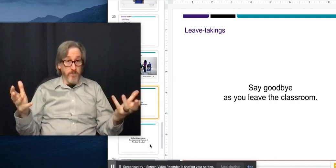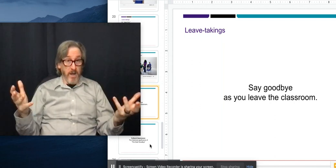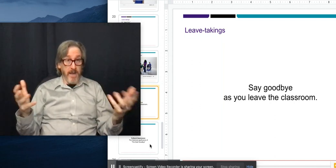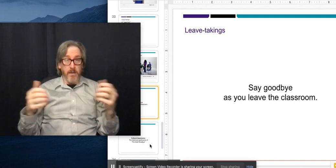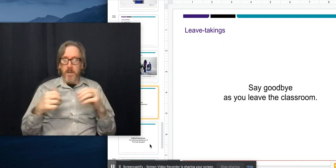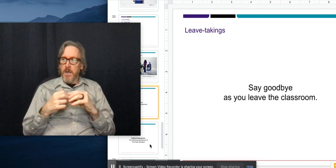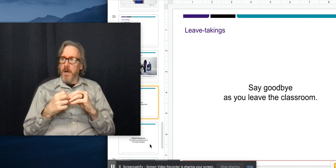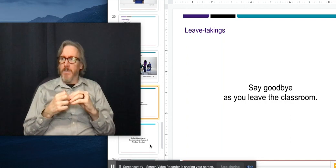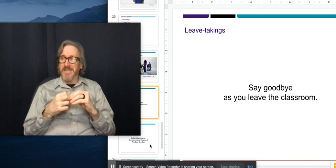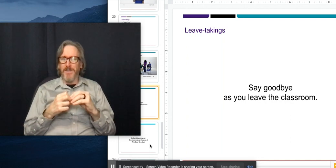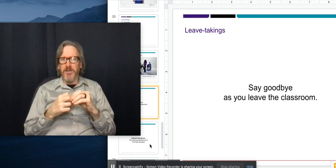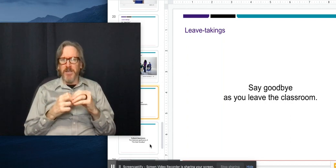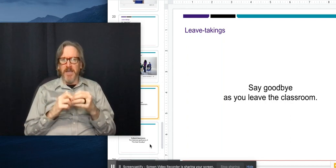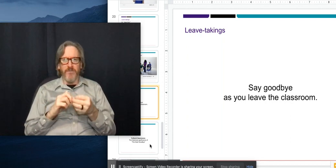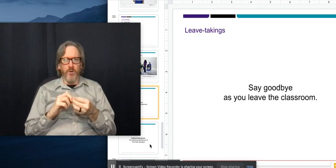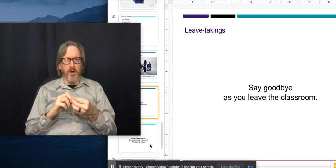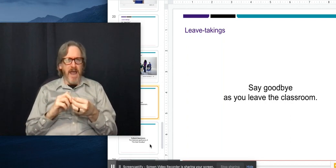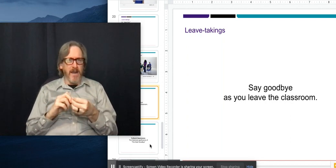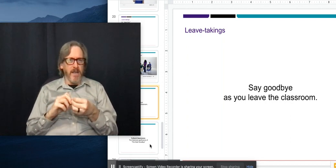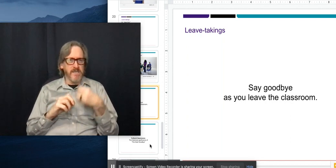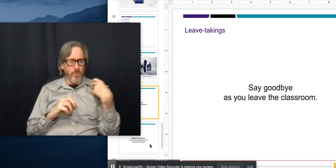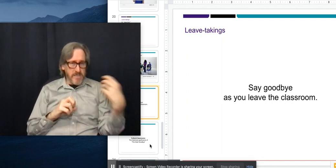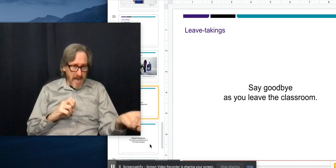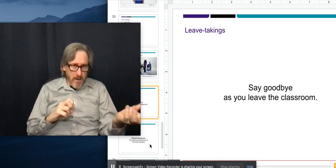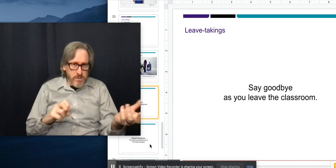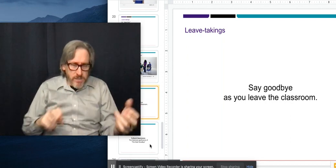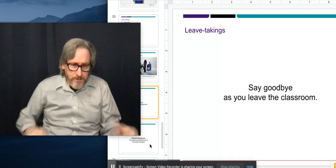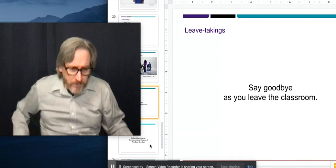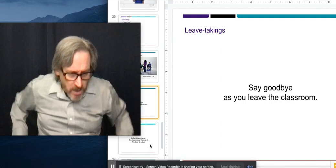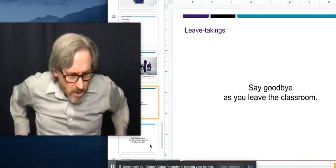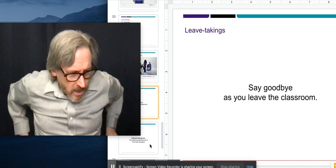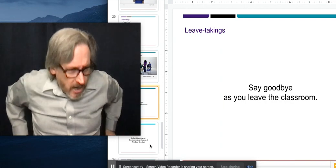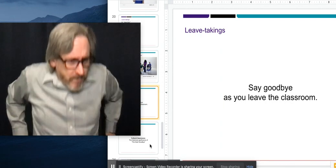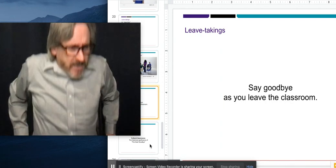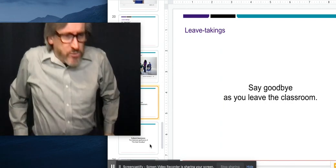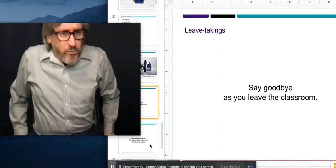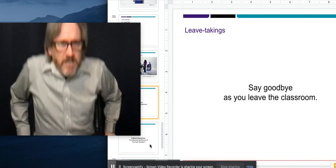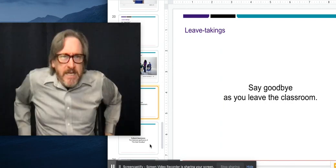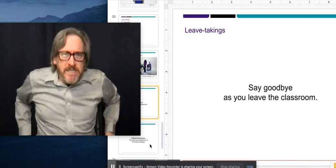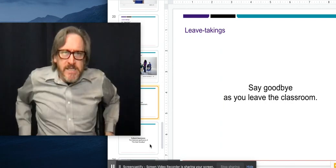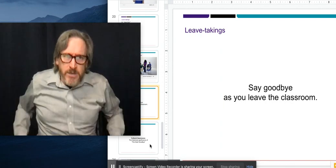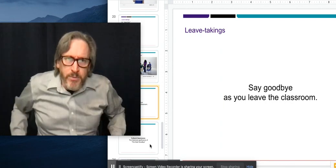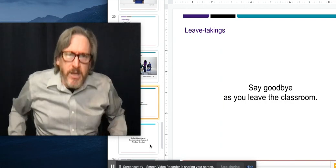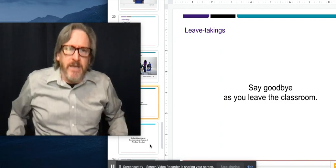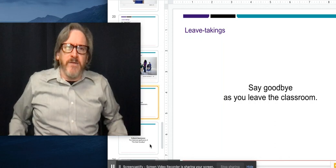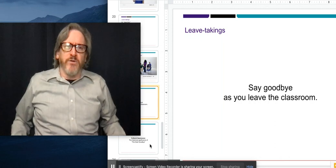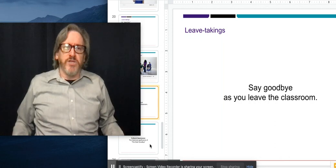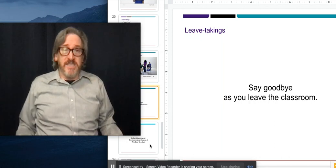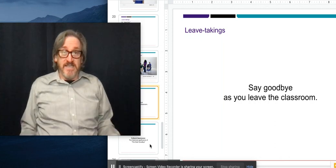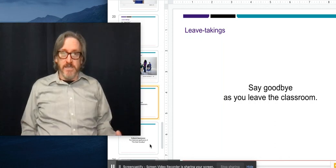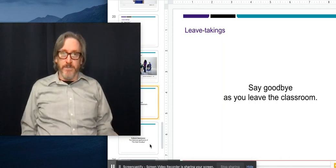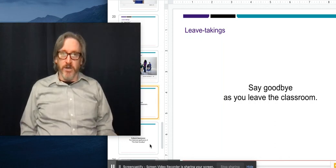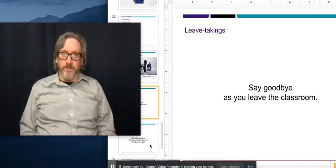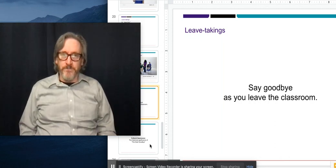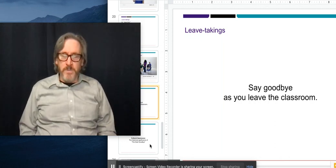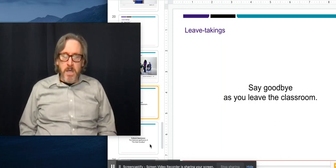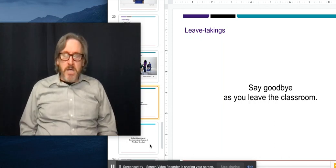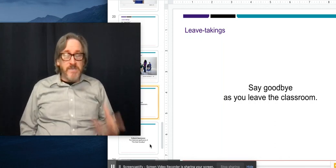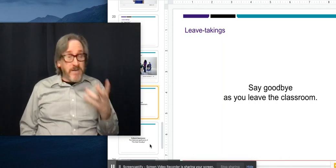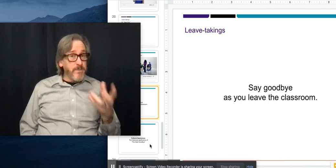say goodbye, especially if you are at like someone's house. It's really considered impolite if you just